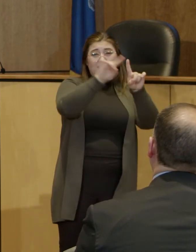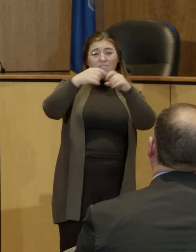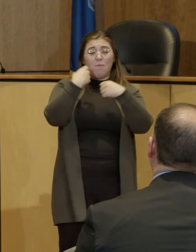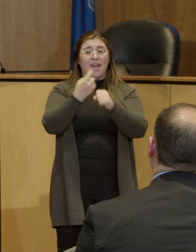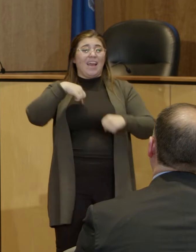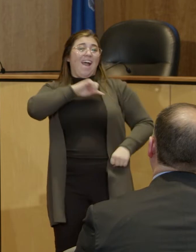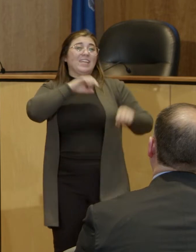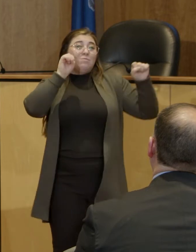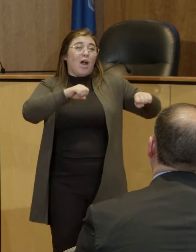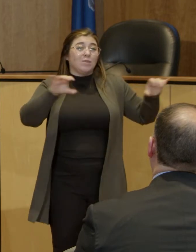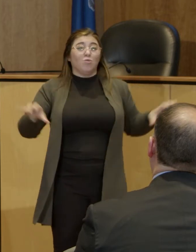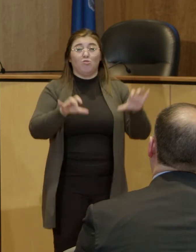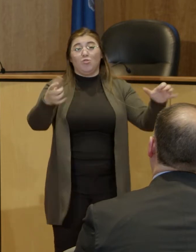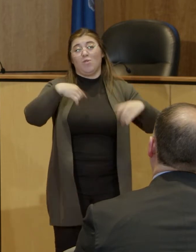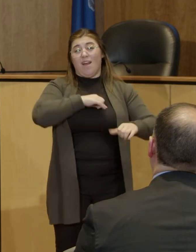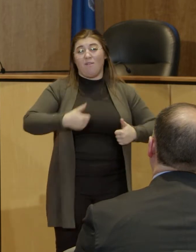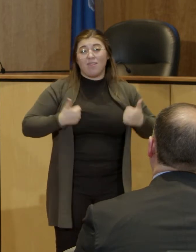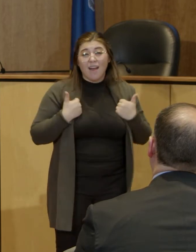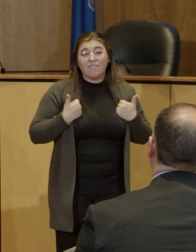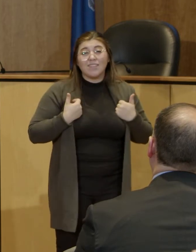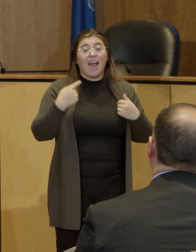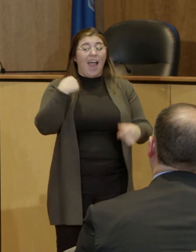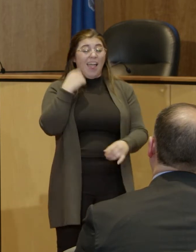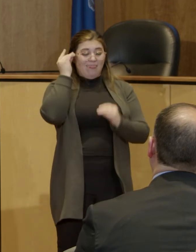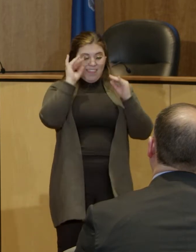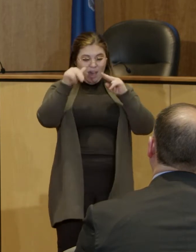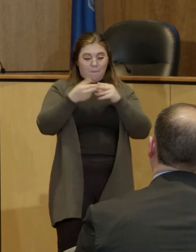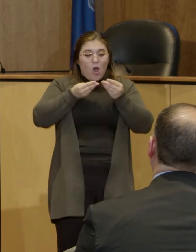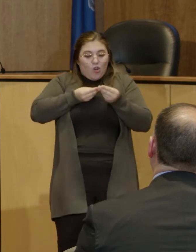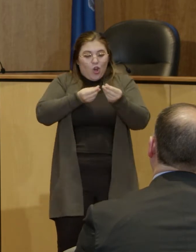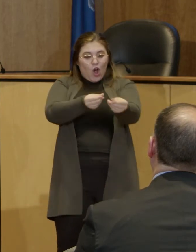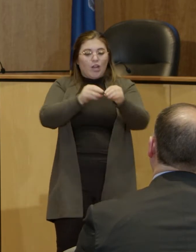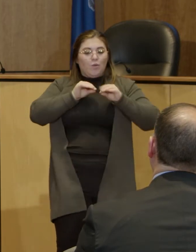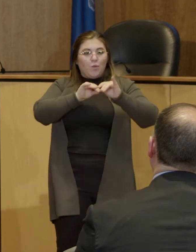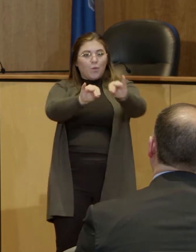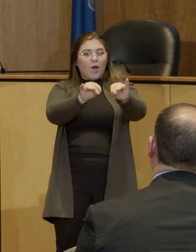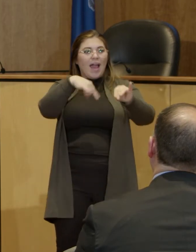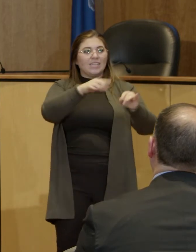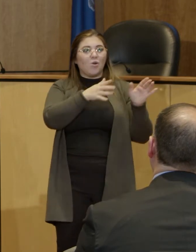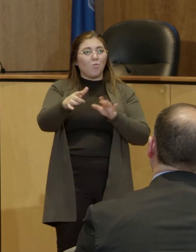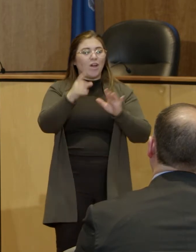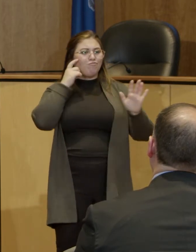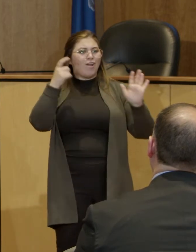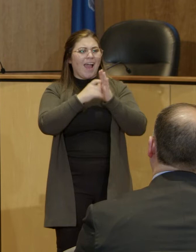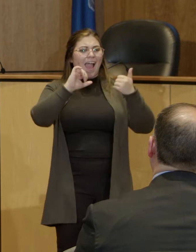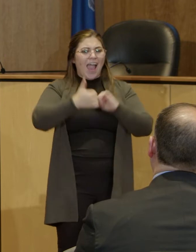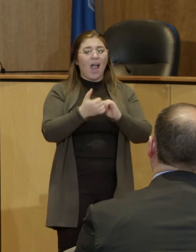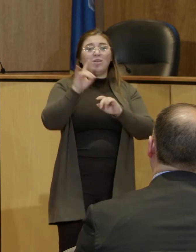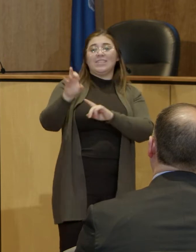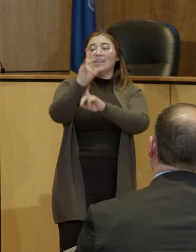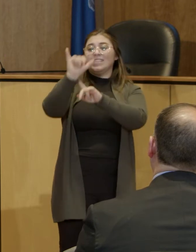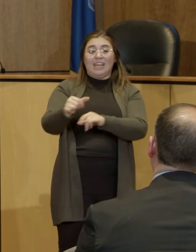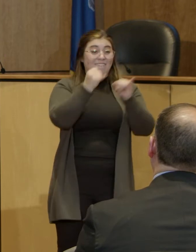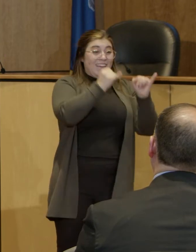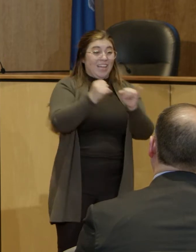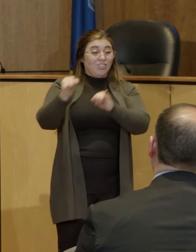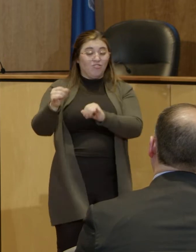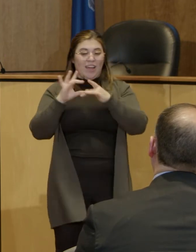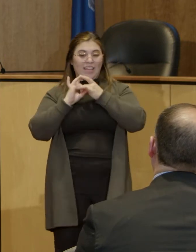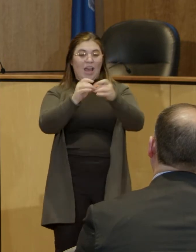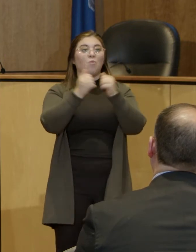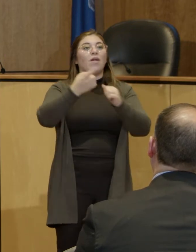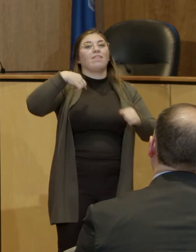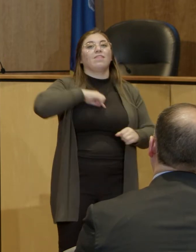make possible. I think about a garden as a way to think about how dignity of individuals relates to the vibrancy